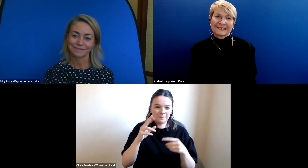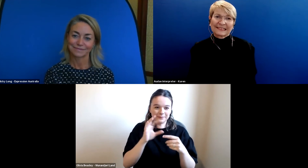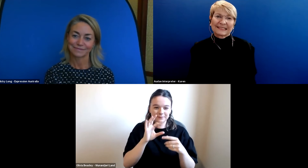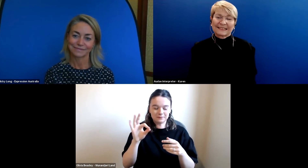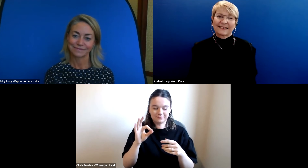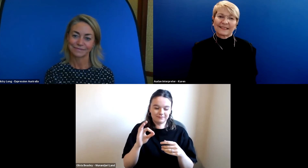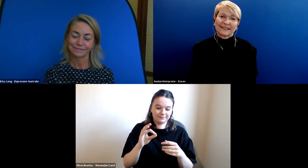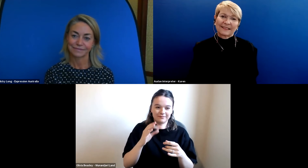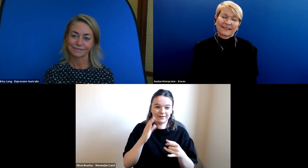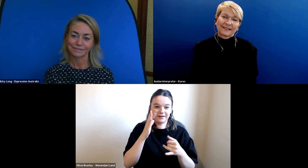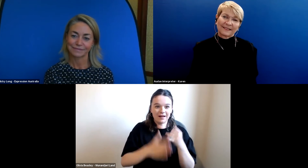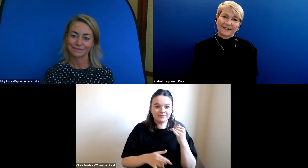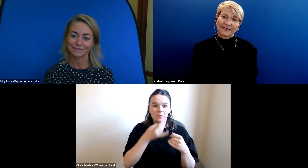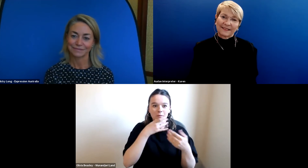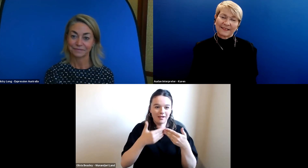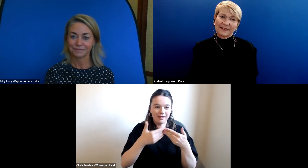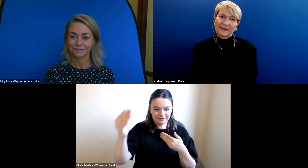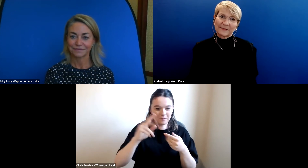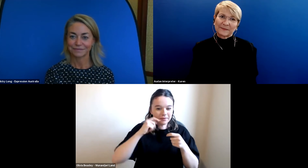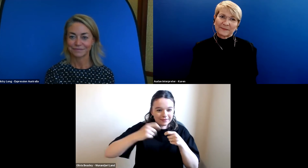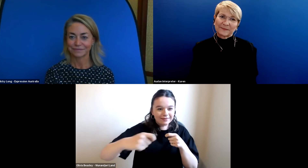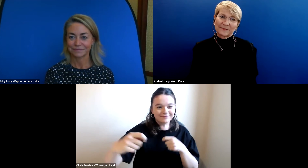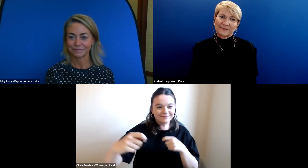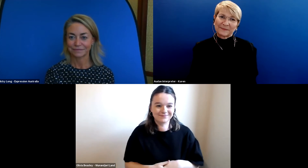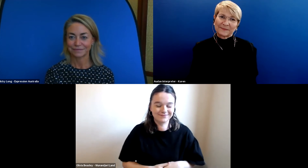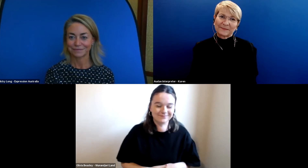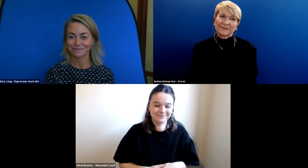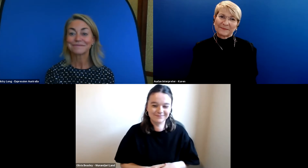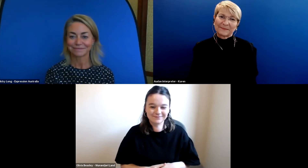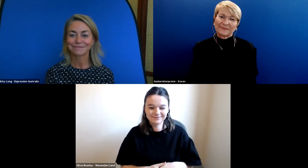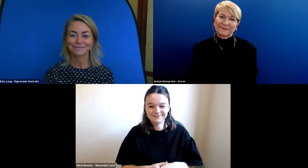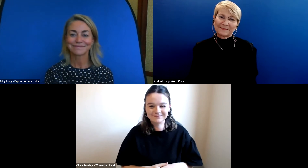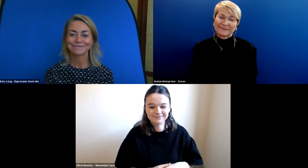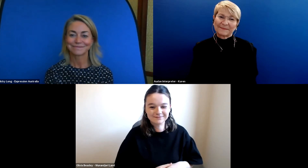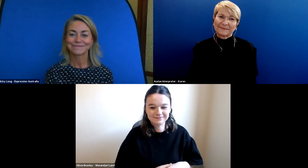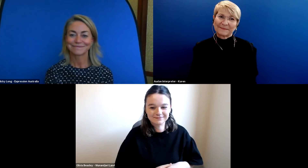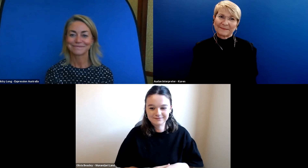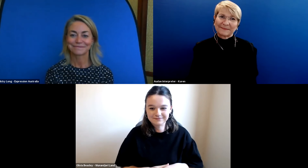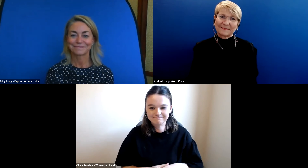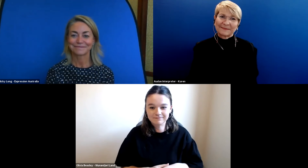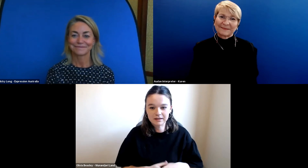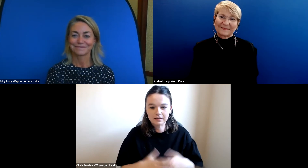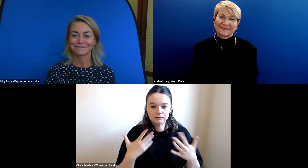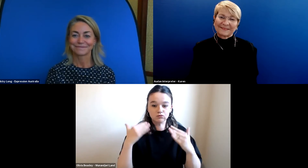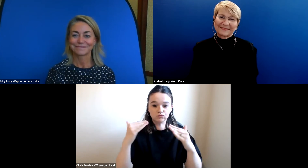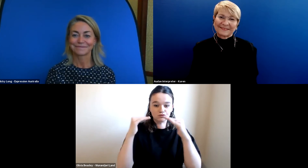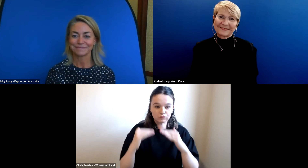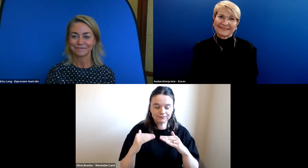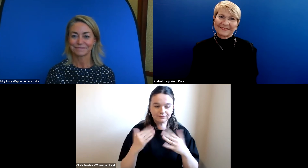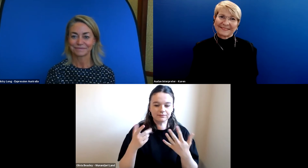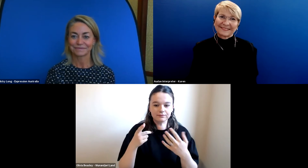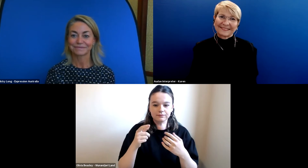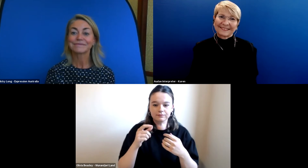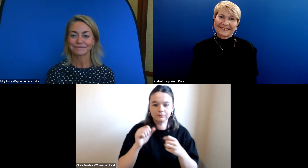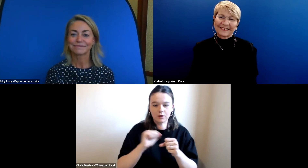think it's particularly exciting for you because it'll be your first big community event, and hopefully it won't be too long in between the next one